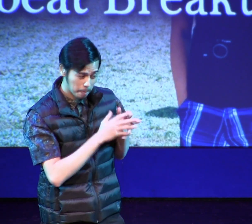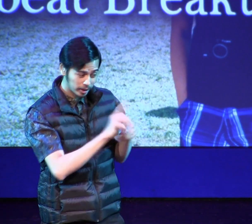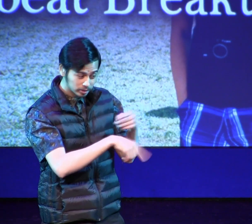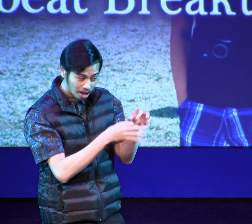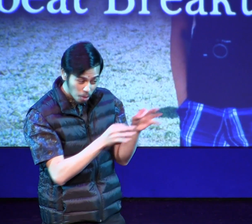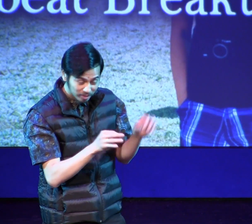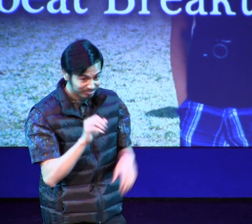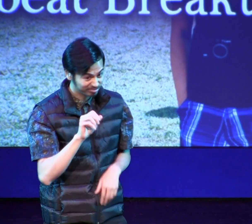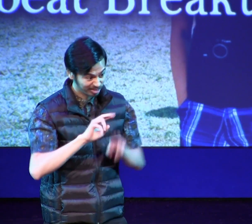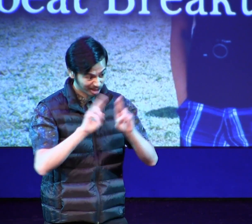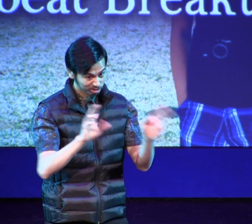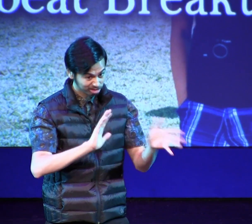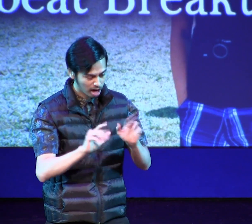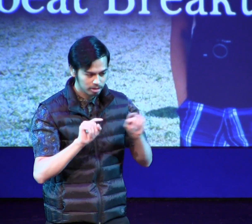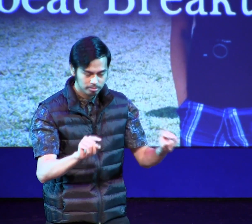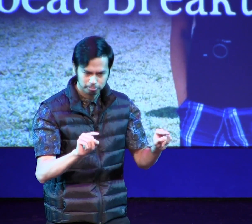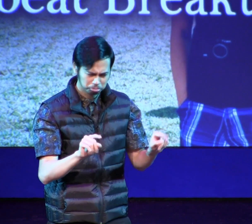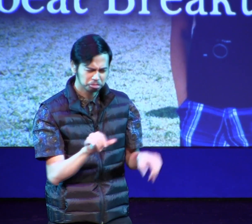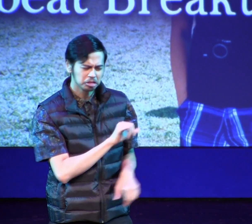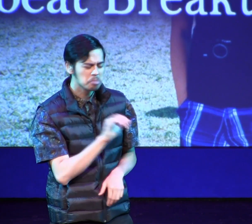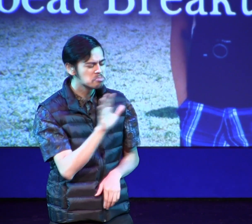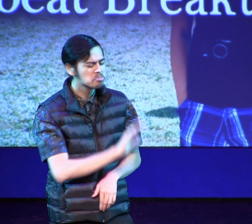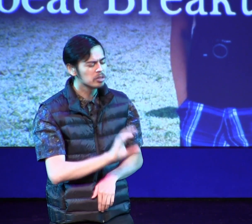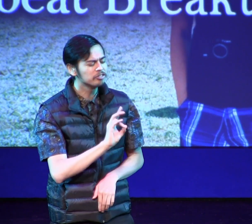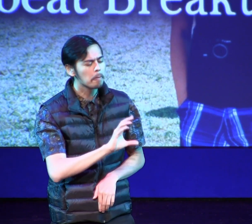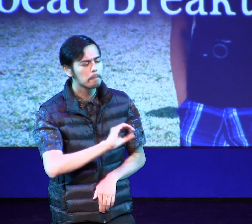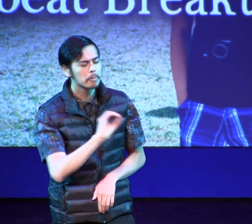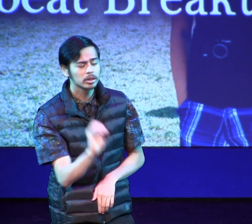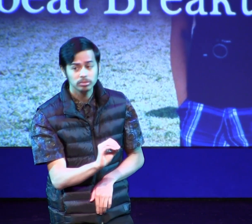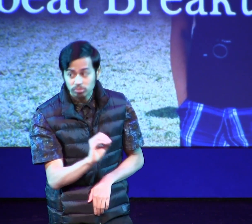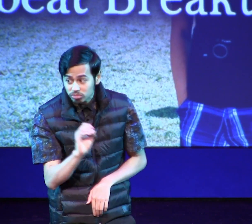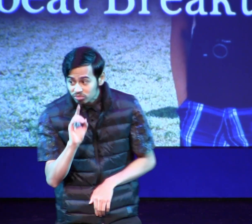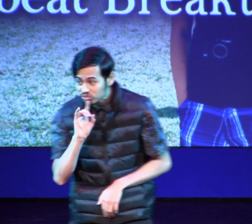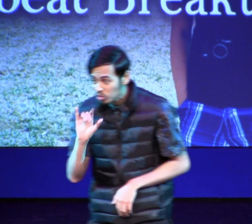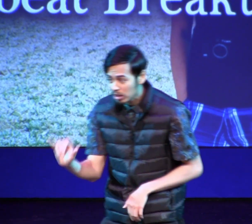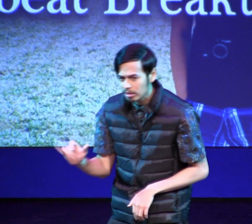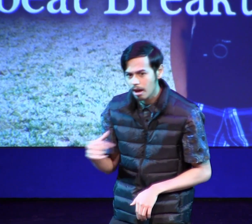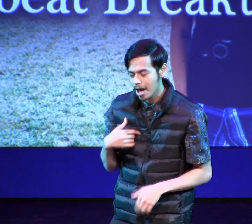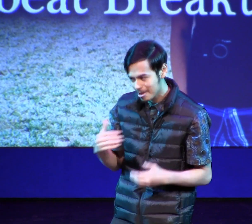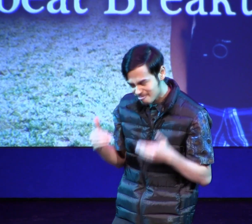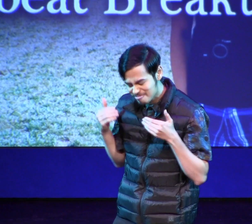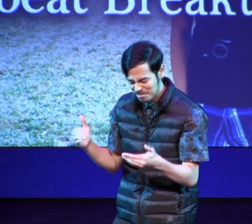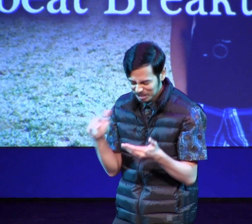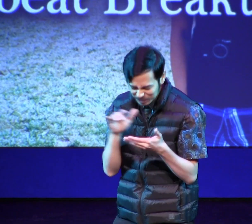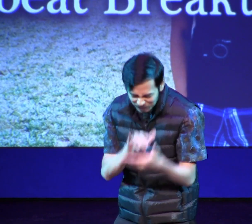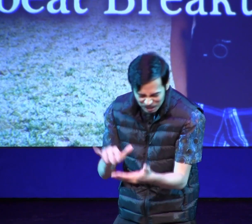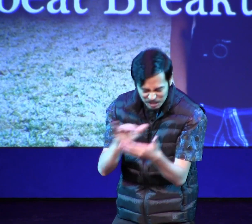Interestingly enough, my friend told me that International Sign Language, around 60% is derived from ASL.